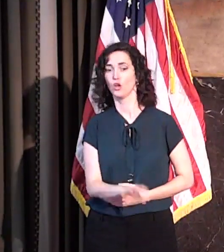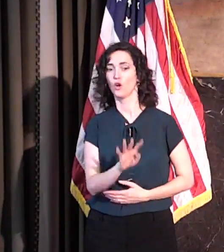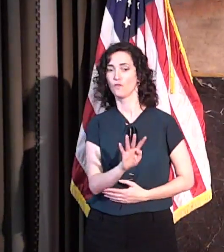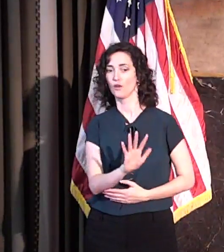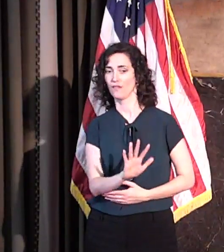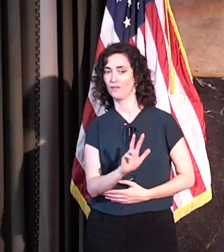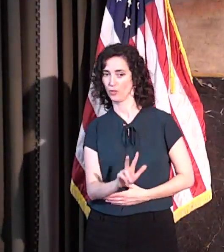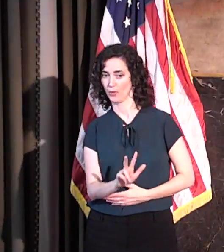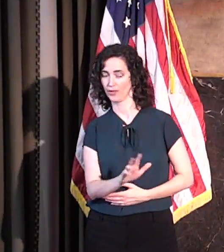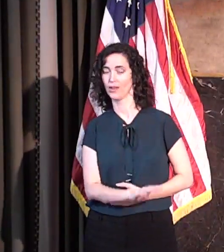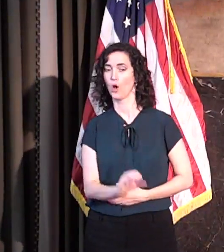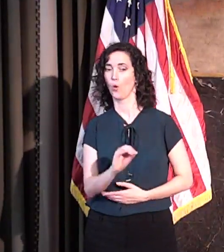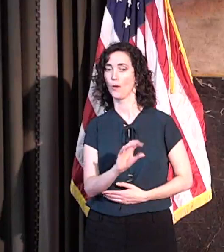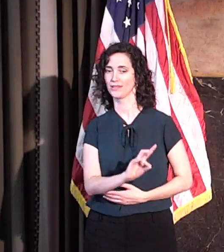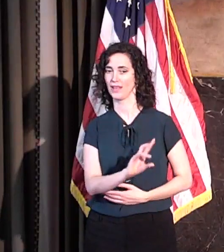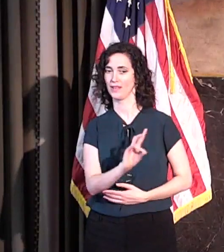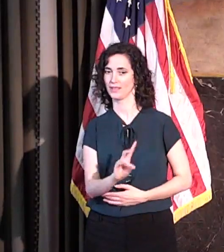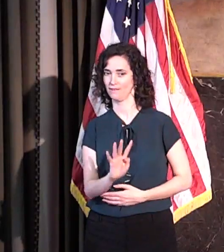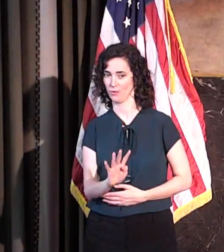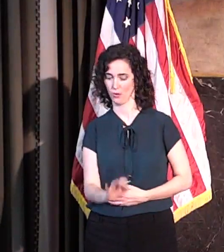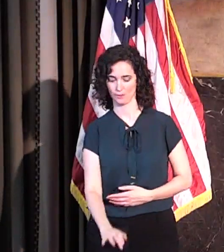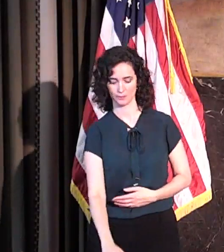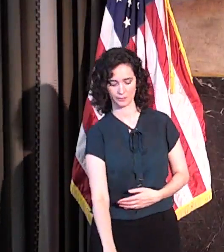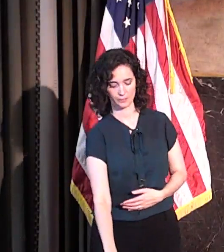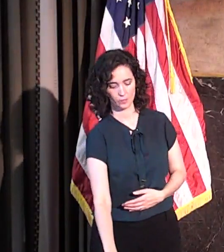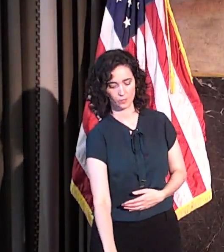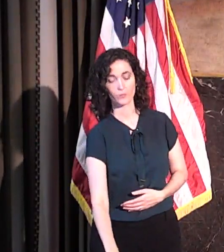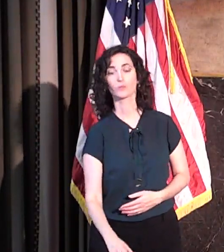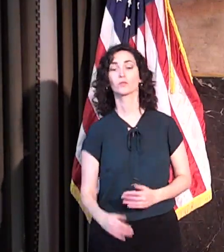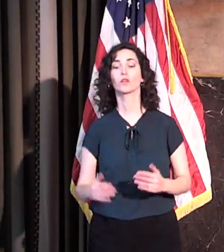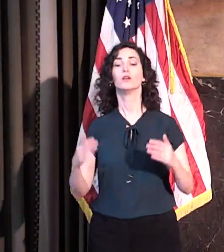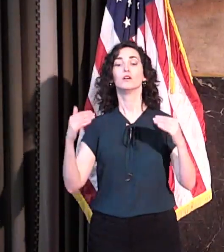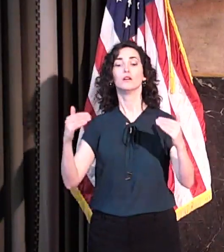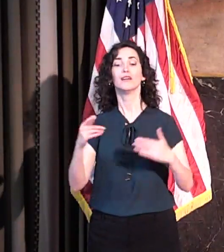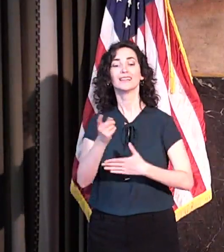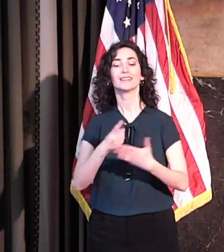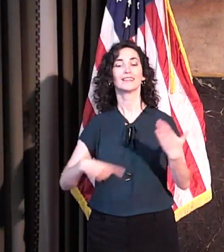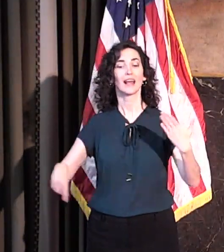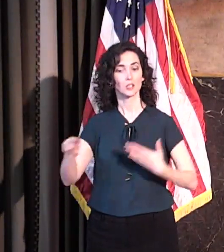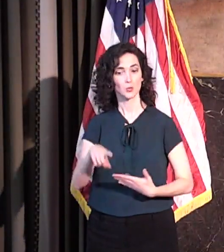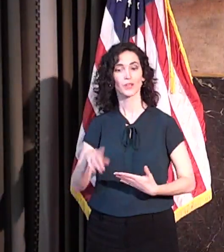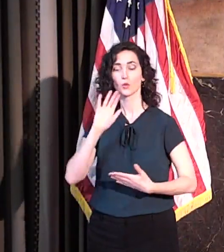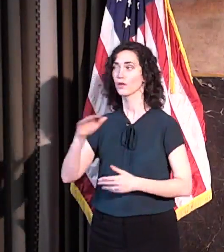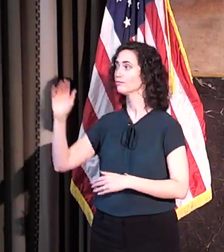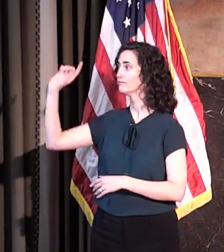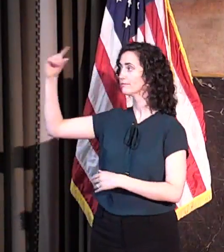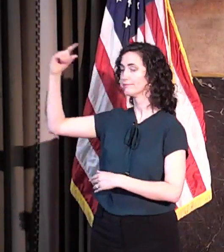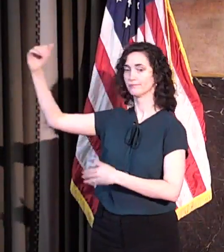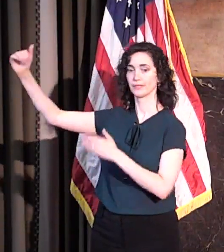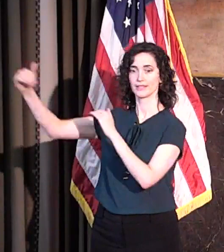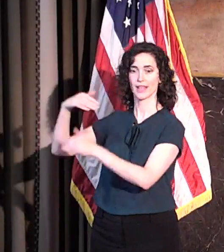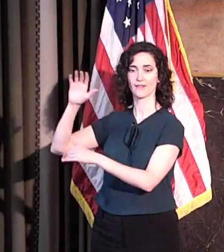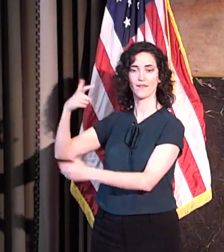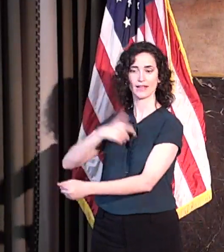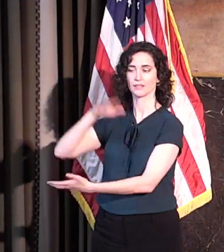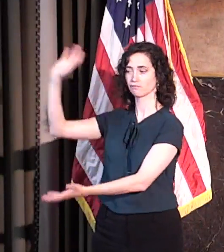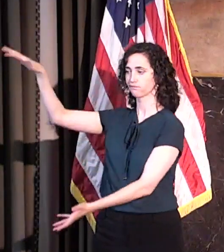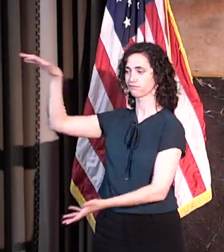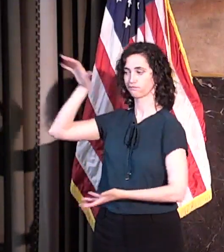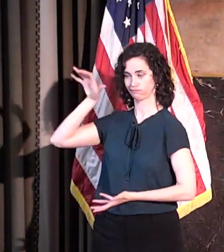855-453-0774. Let me review quickly the vaccine that we'll be getting in next week's allocations. Coming up, we'll be